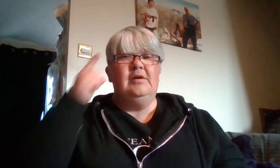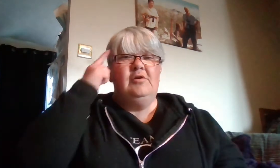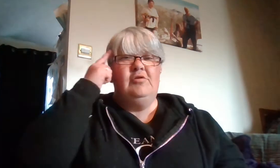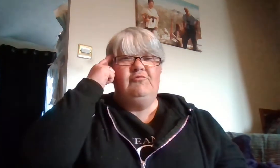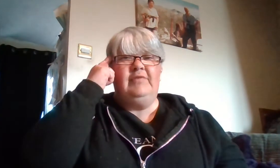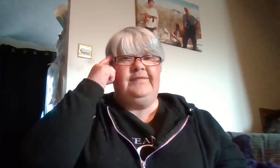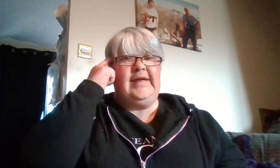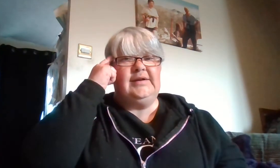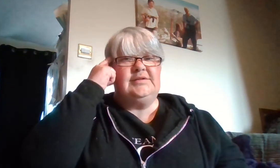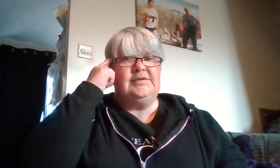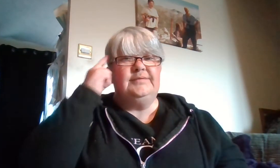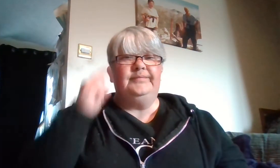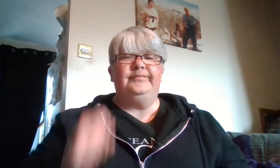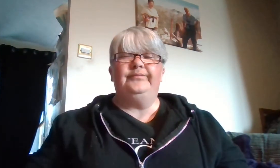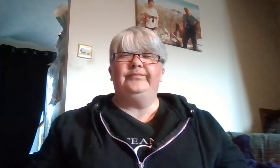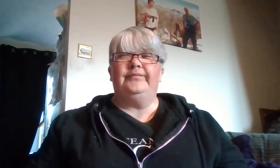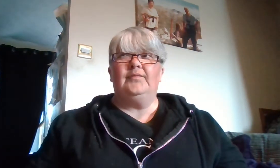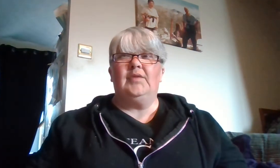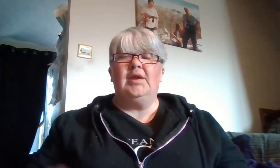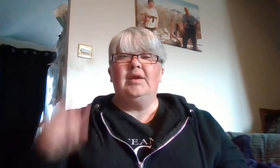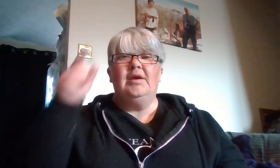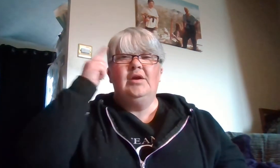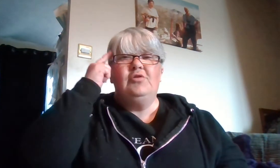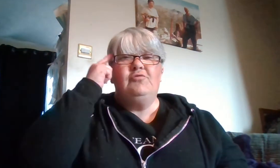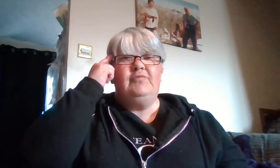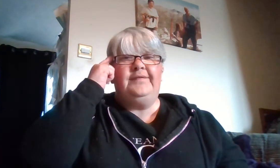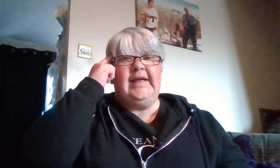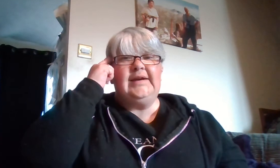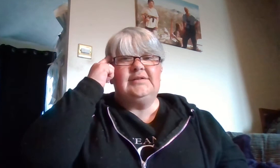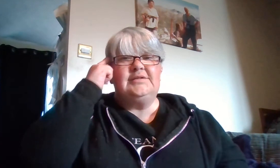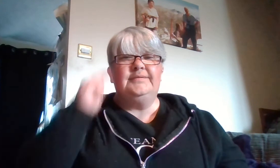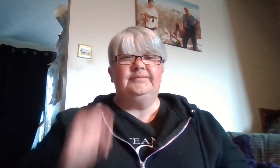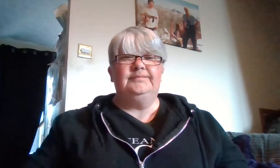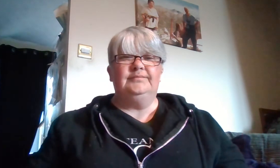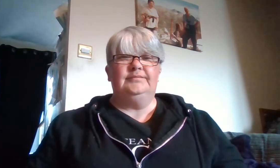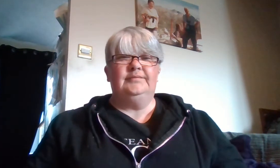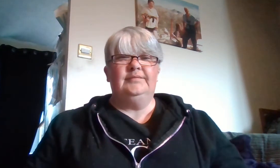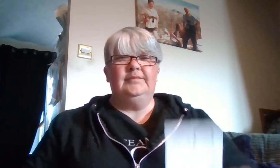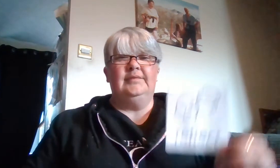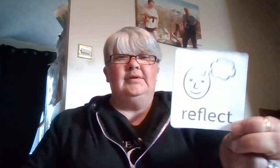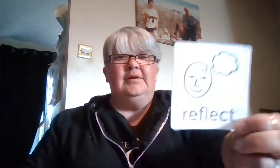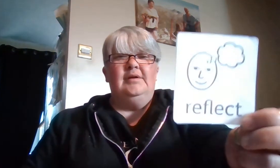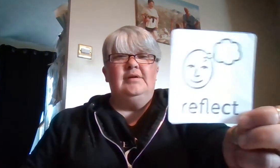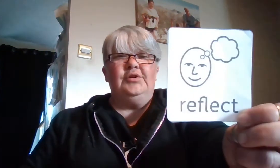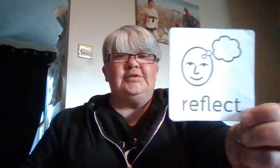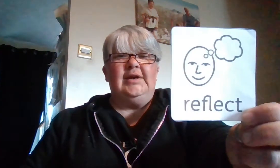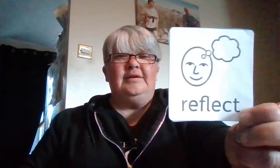Reflect. Reflect. Reflect. turn.